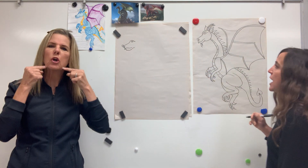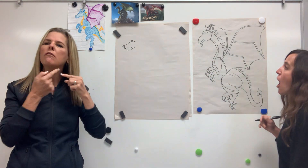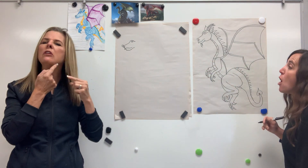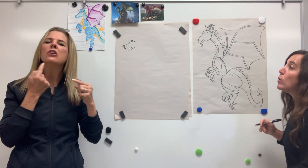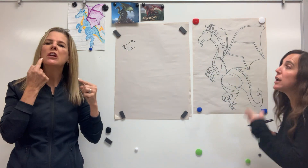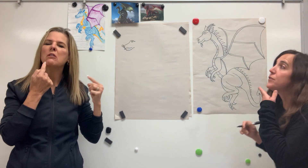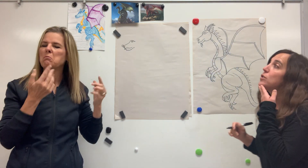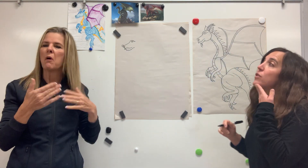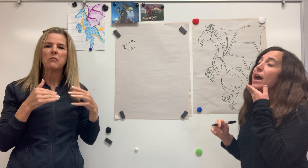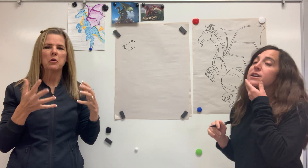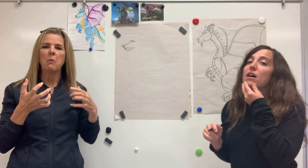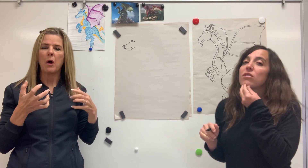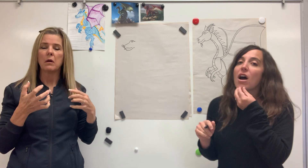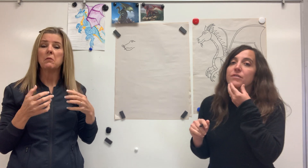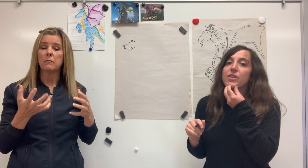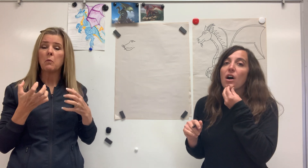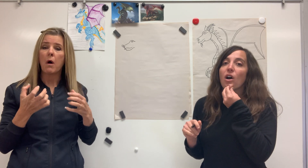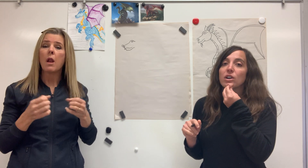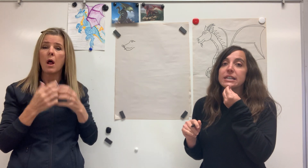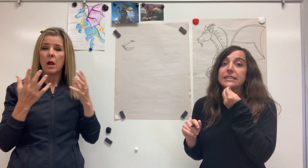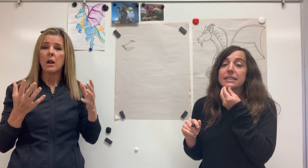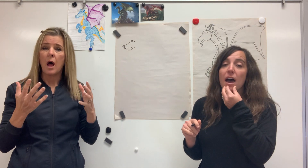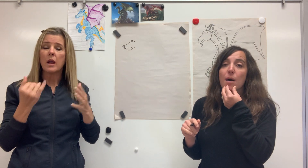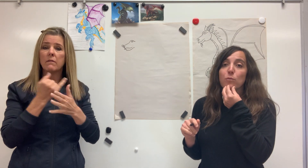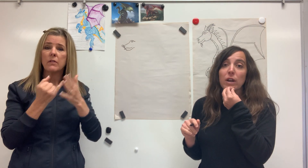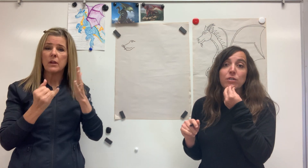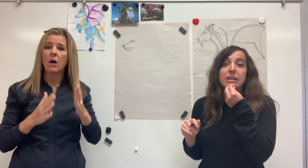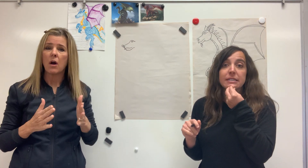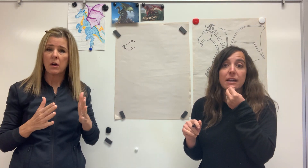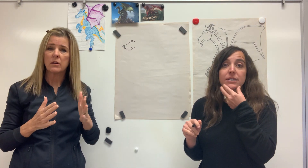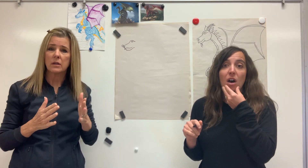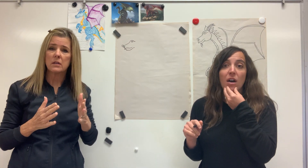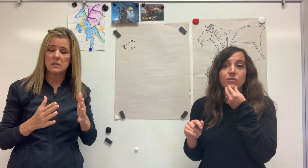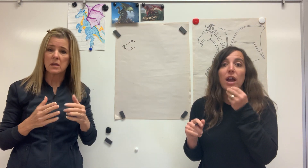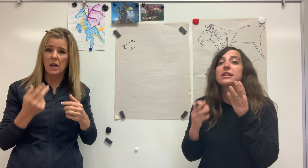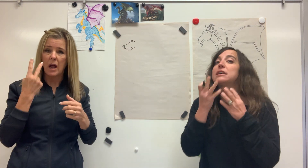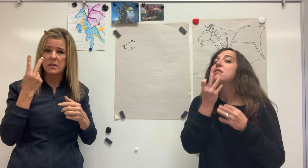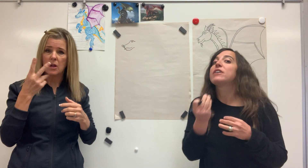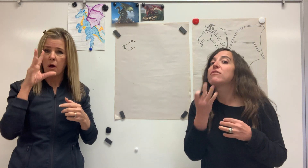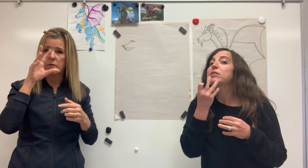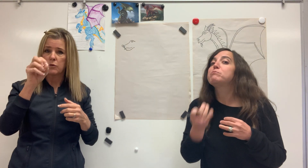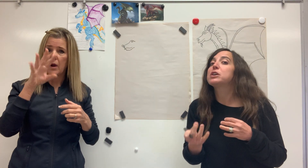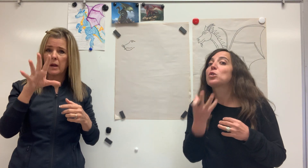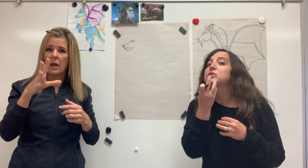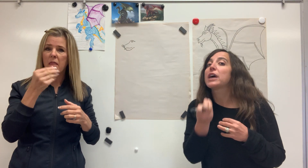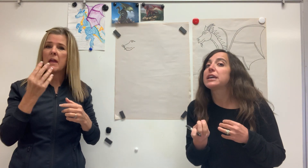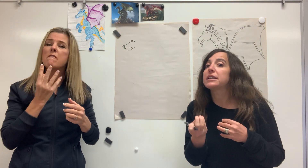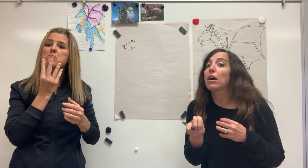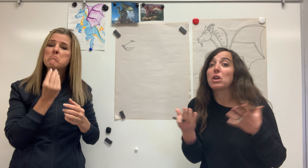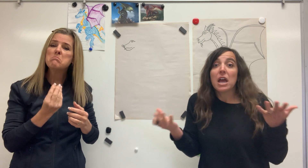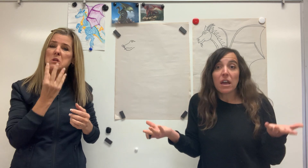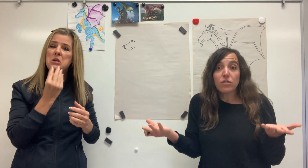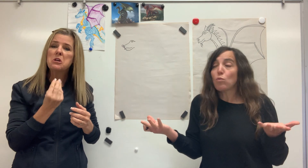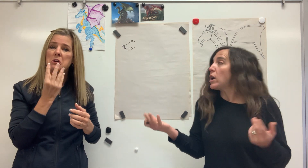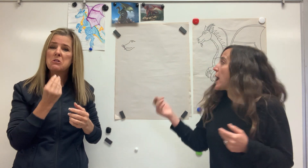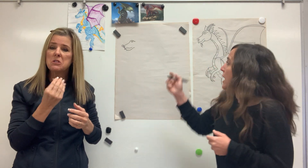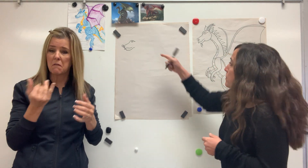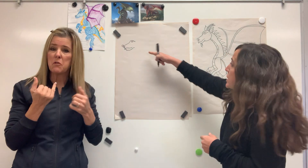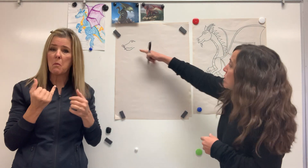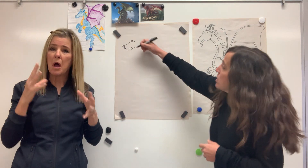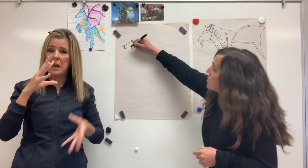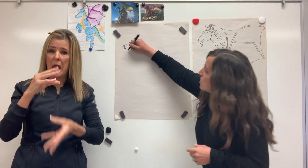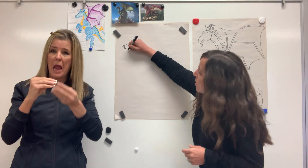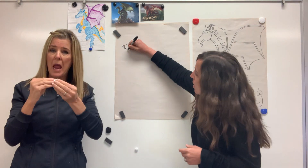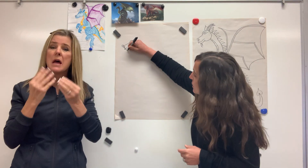okay? Oh, and if you like, a lot of the artists' renderings that I saw of dragons, they have like beards hanging down. If you wanna